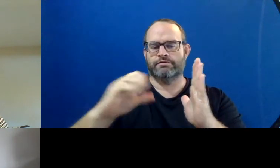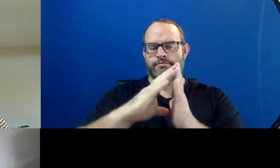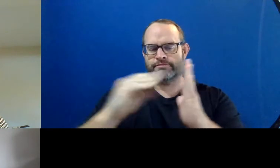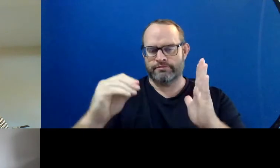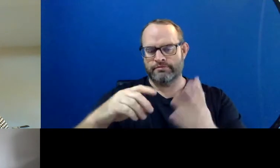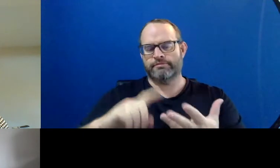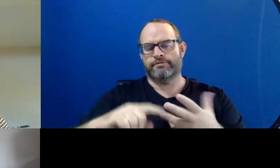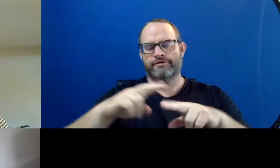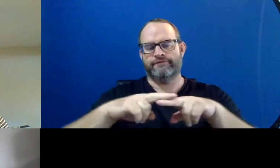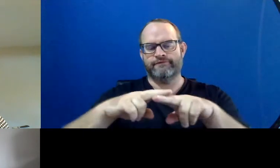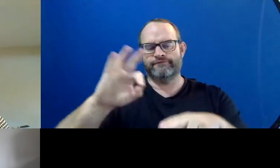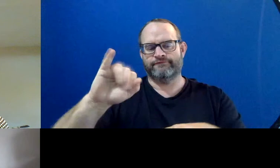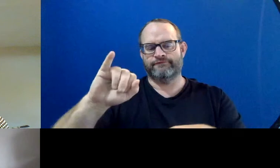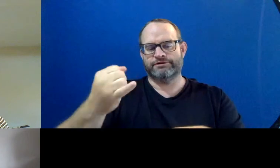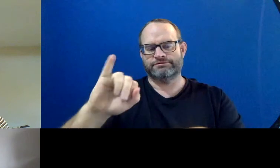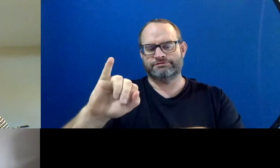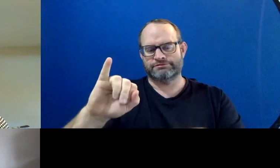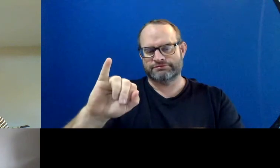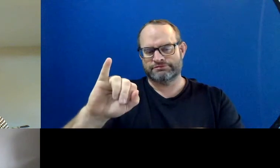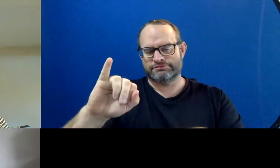Papua New Guinea,